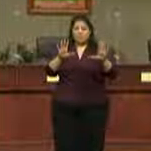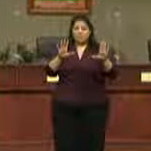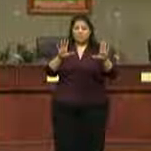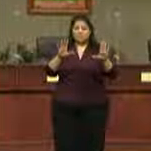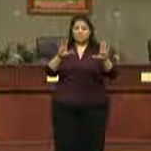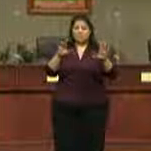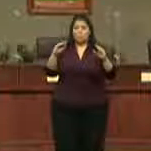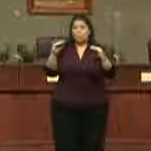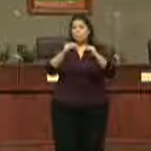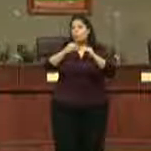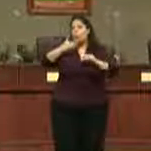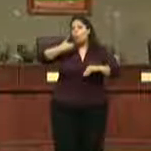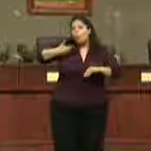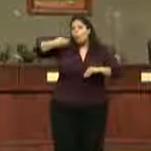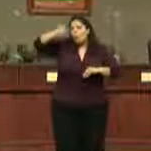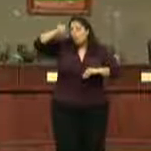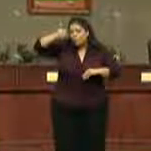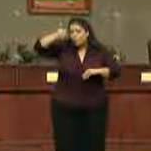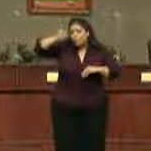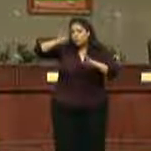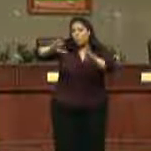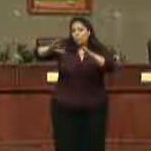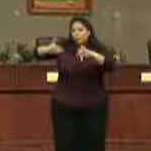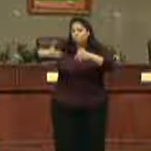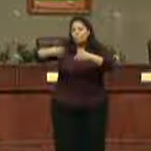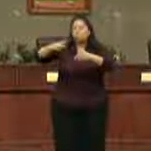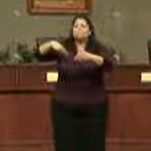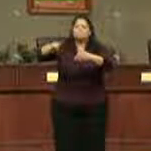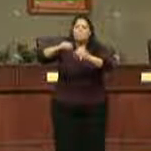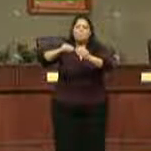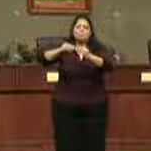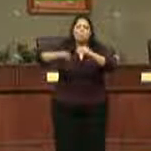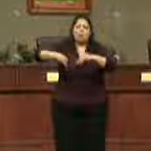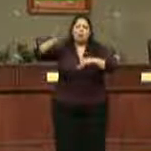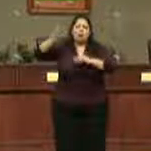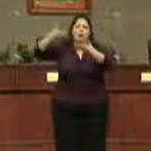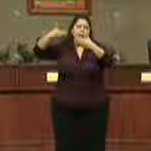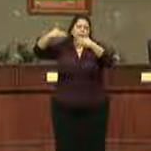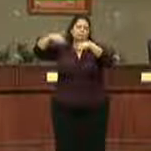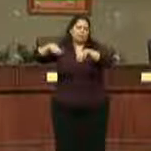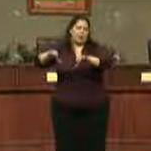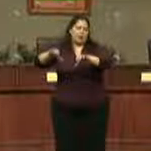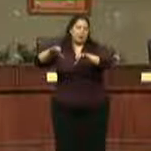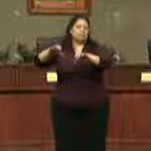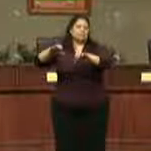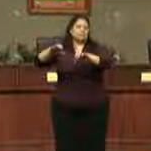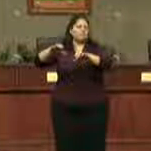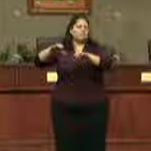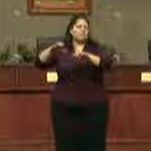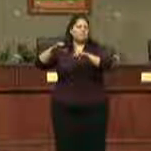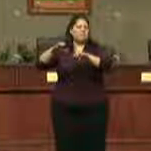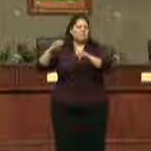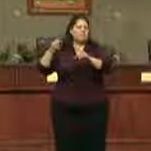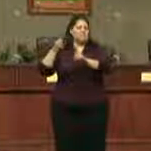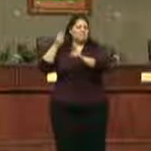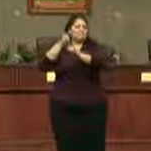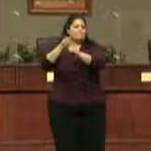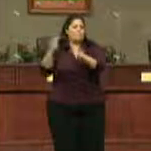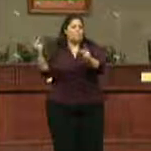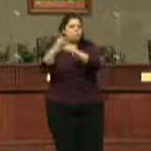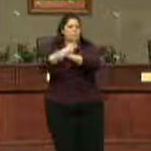the older the population is, the more likely they will experience negative health outcome. Next.